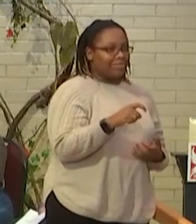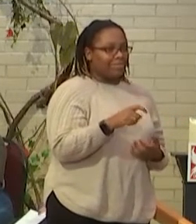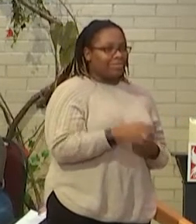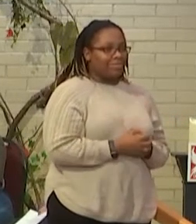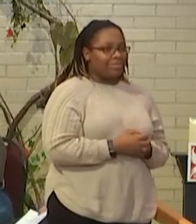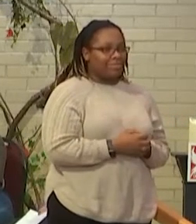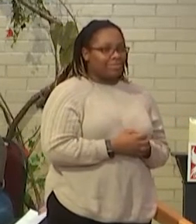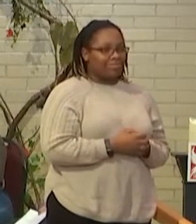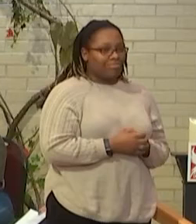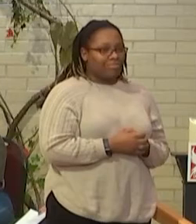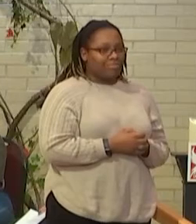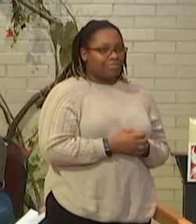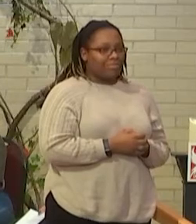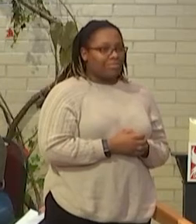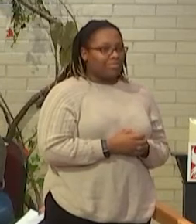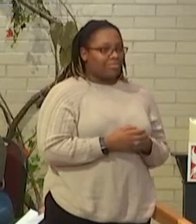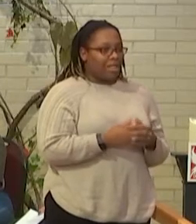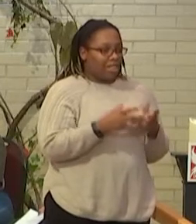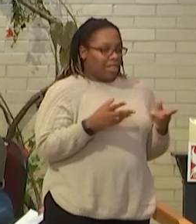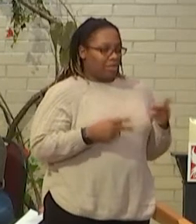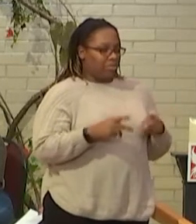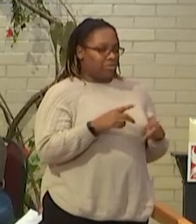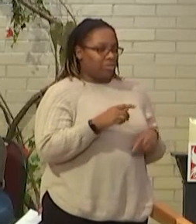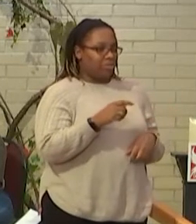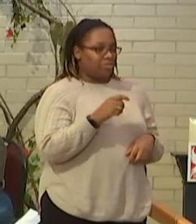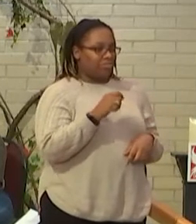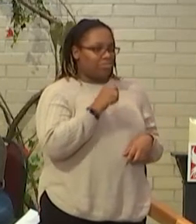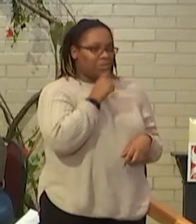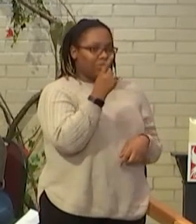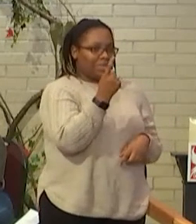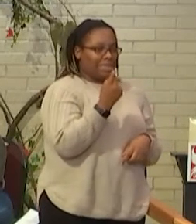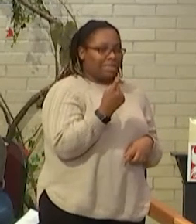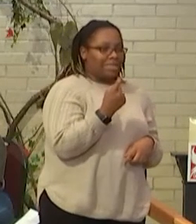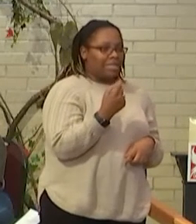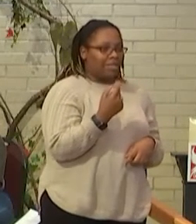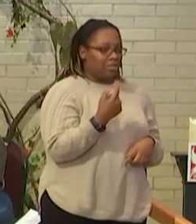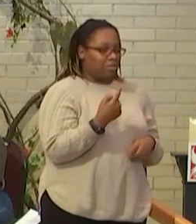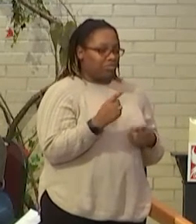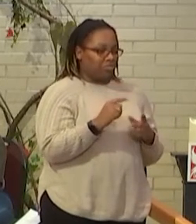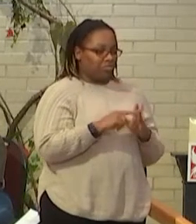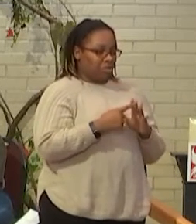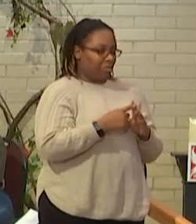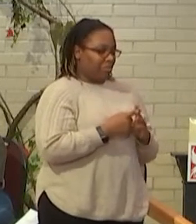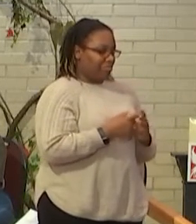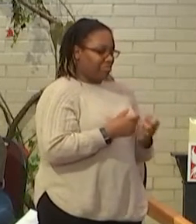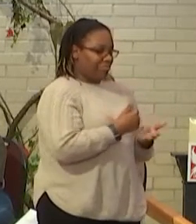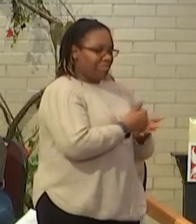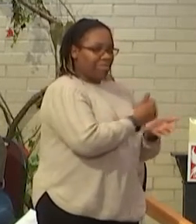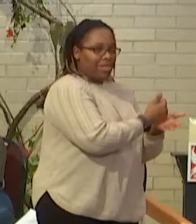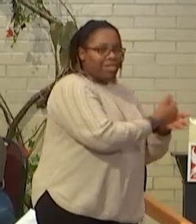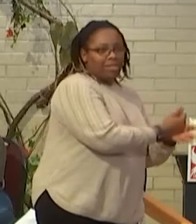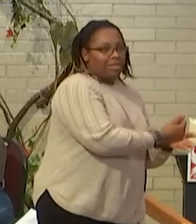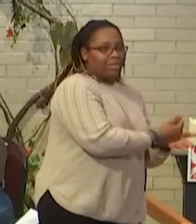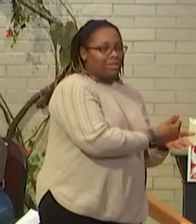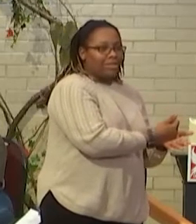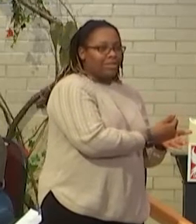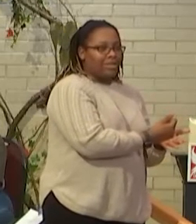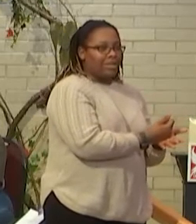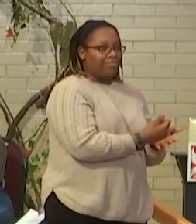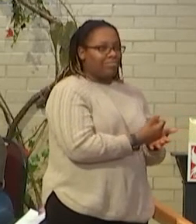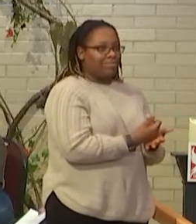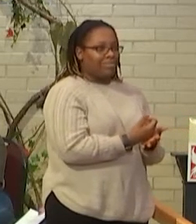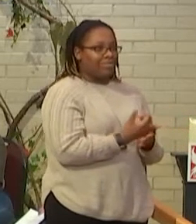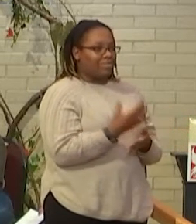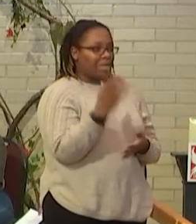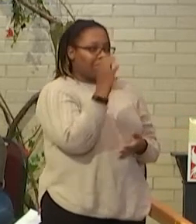And a lot of people do not check with me, they just start helping me. And kind of just assume that, oh, if